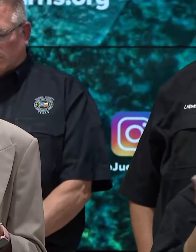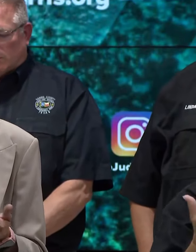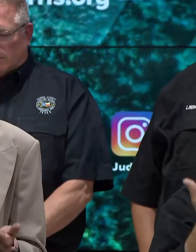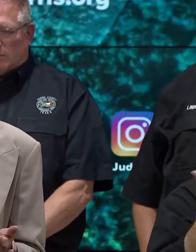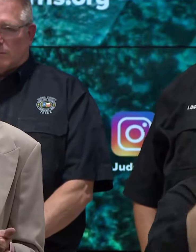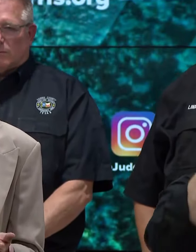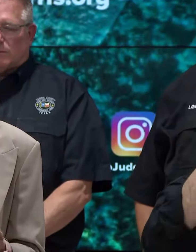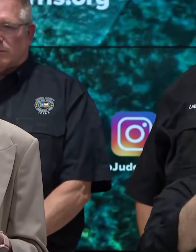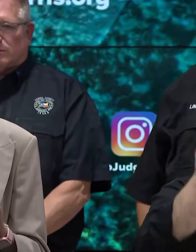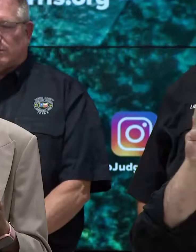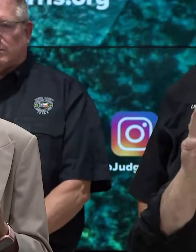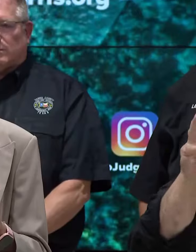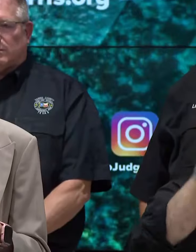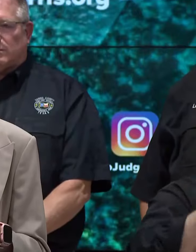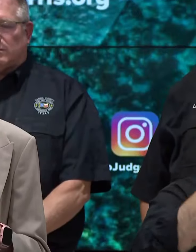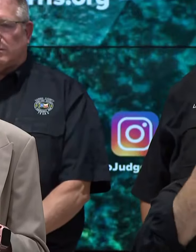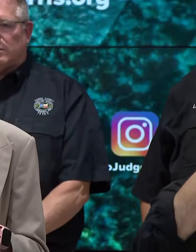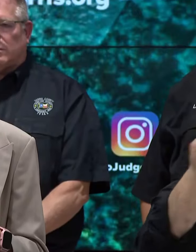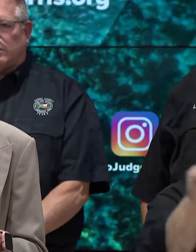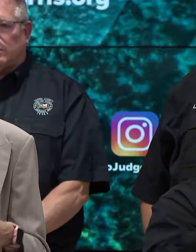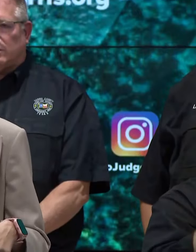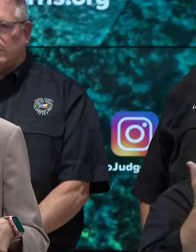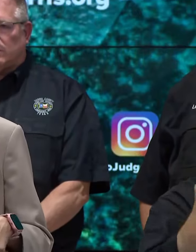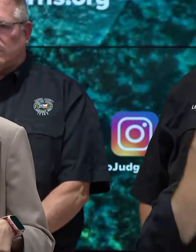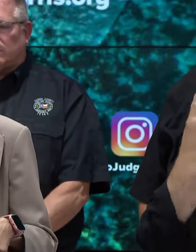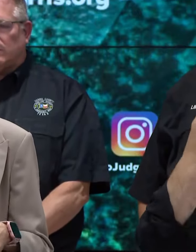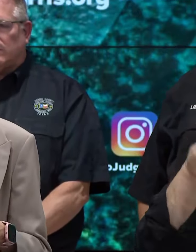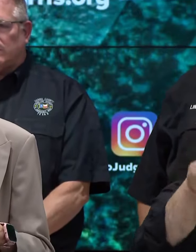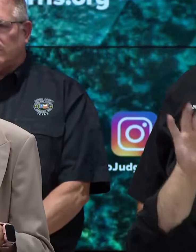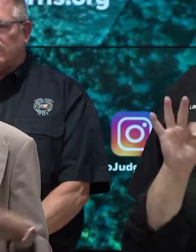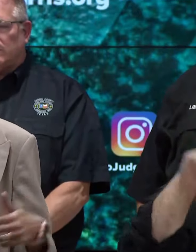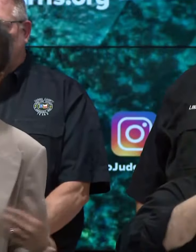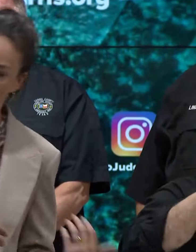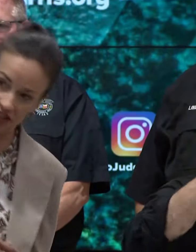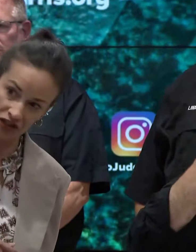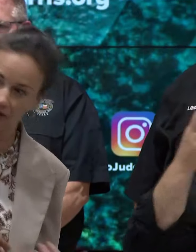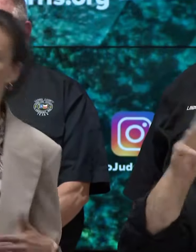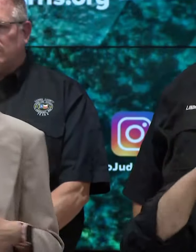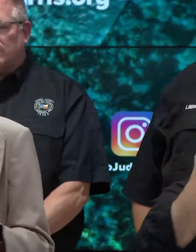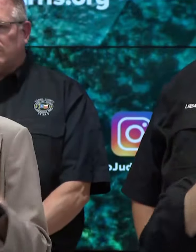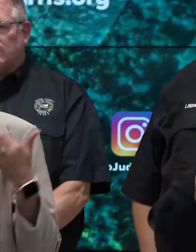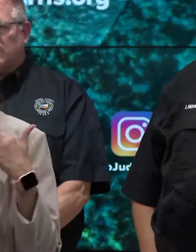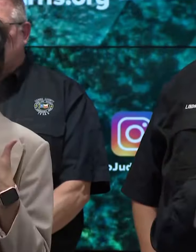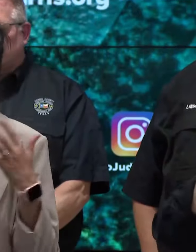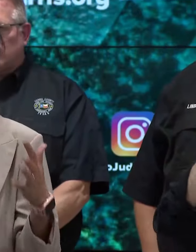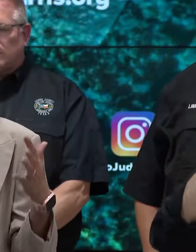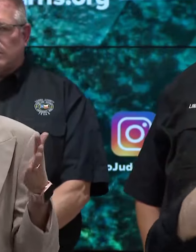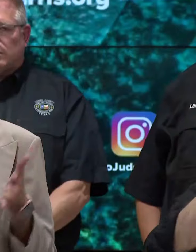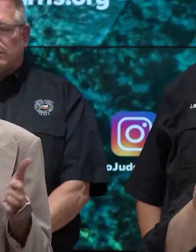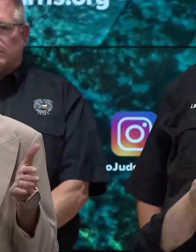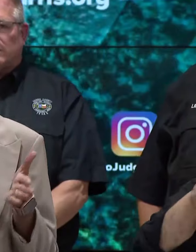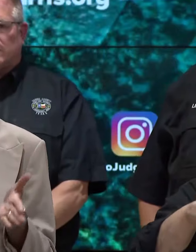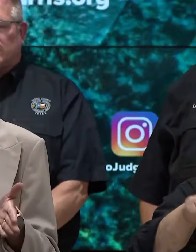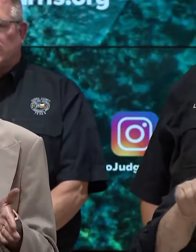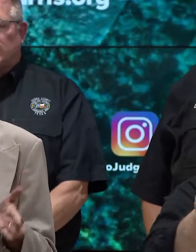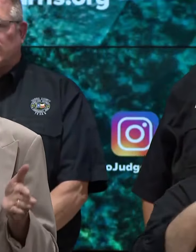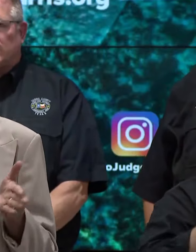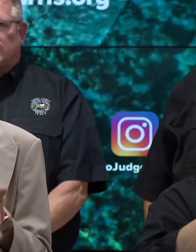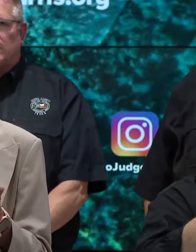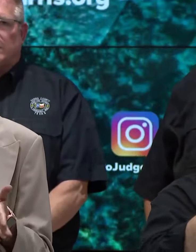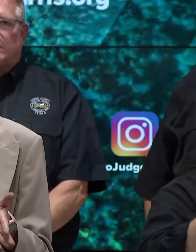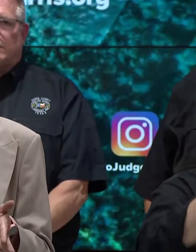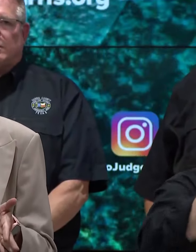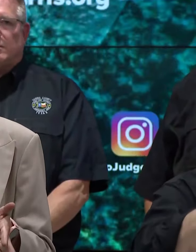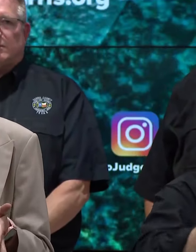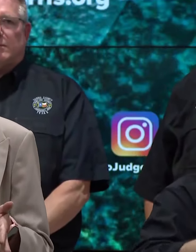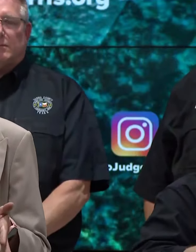be 1.6, and in a couple of hours it might be 1.9, a couple hours later might be 1.2, right? It just depends. As we continue to assess, as